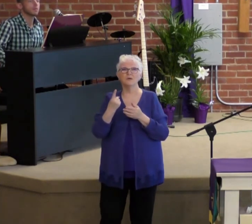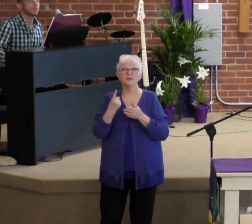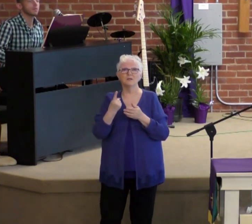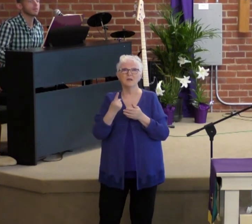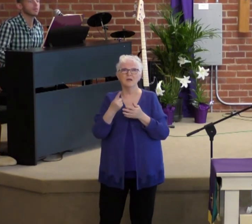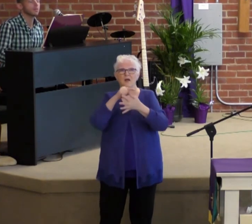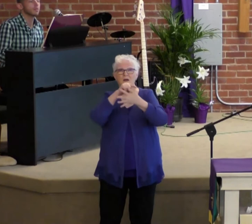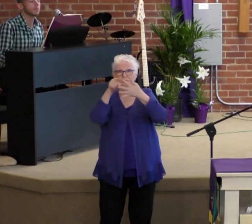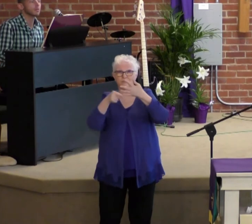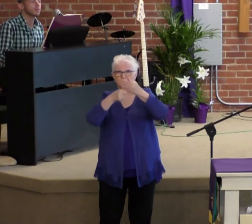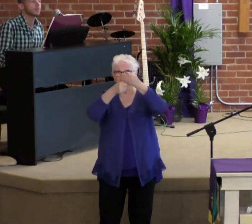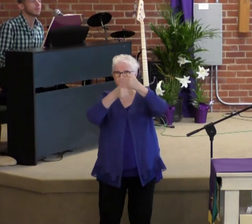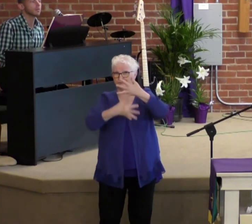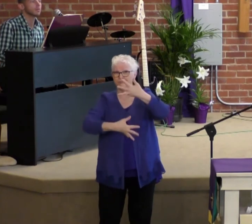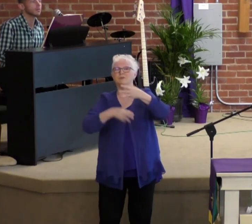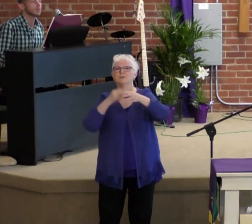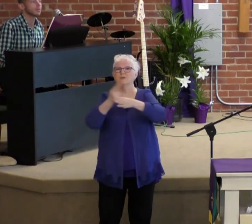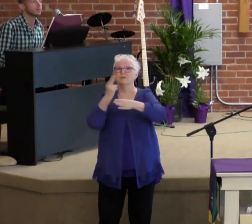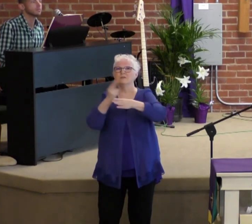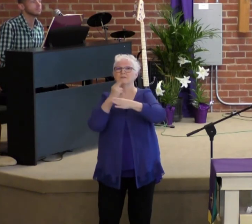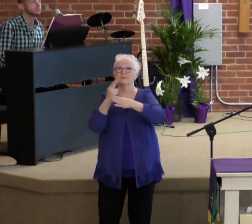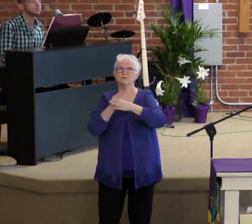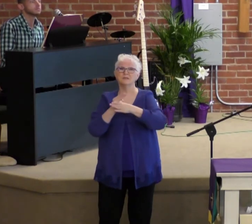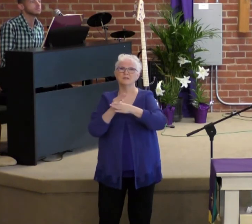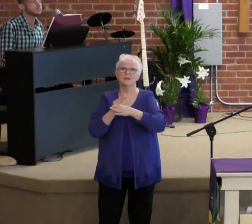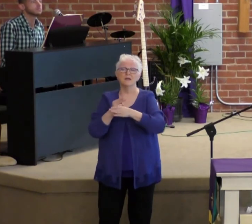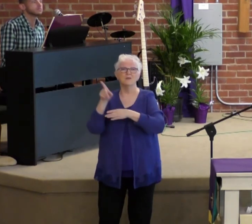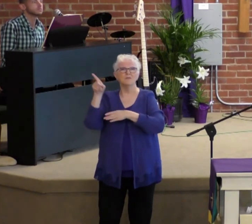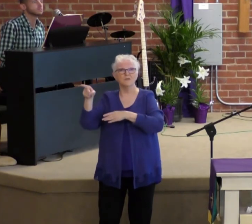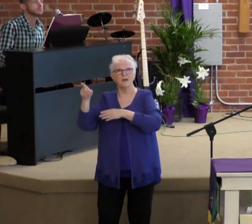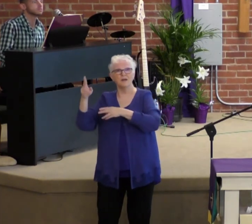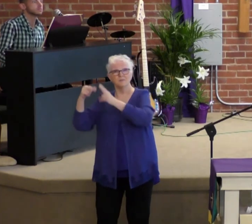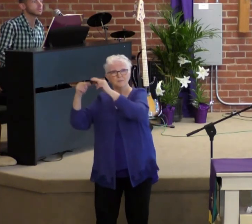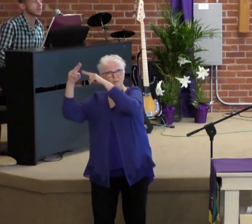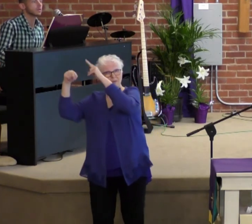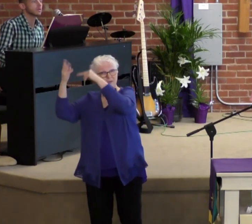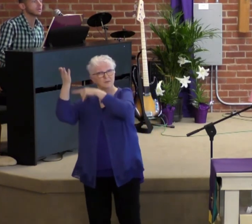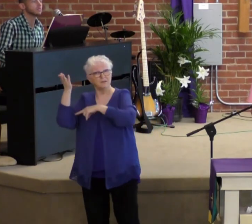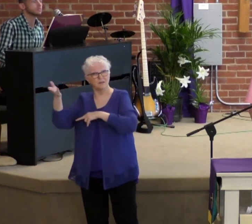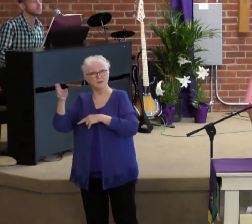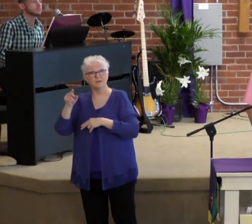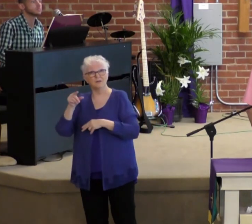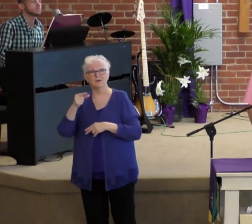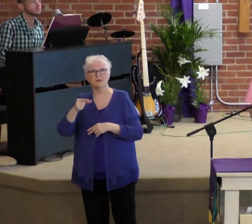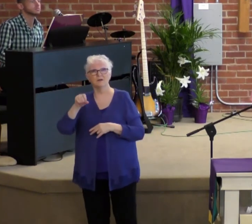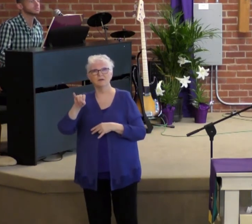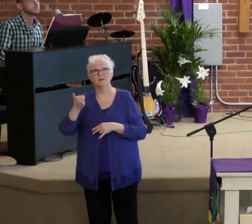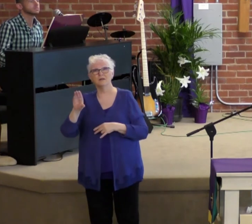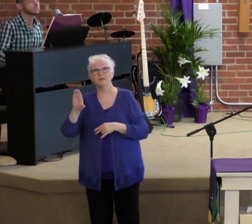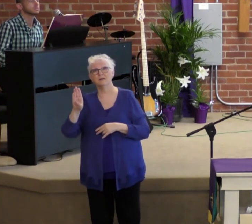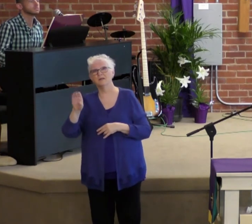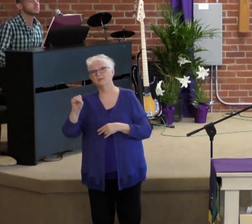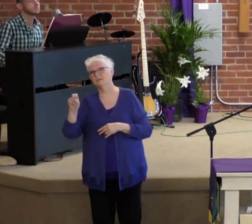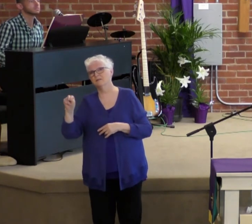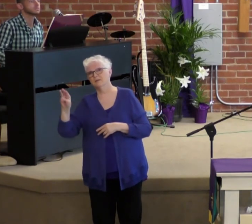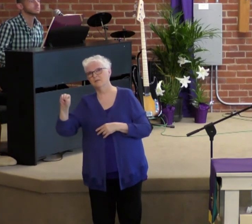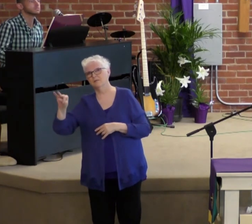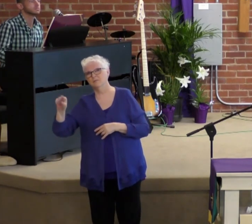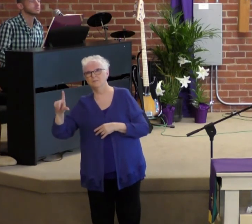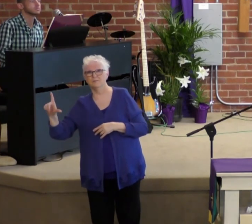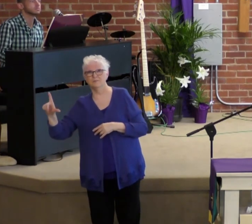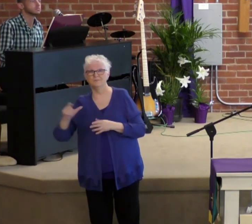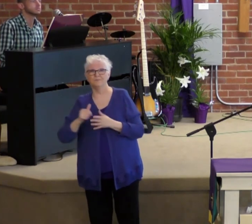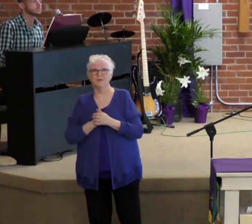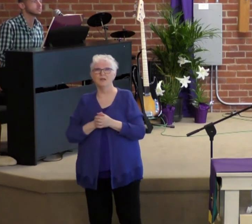uses for that building on Gibson Mill. But we're going to be having children's ministry, recovery. We'll be doing some of our